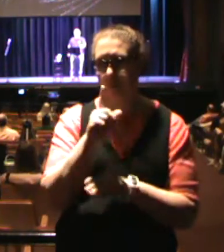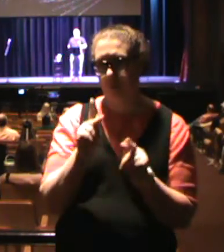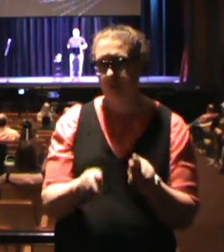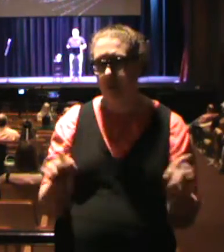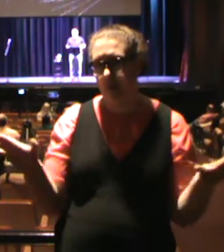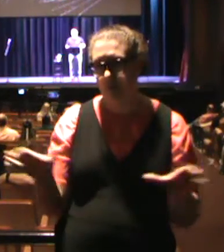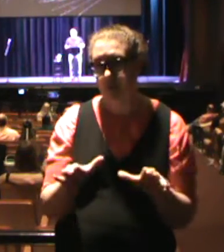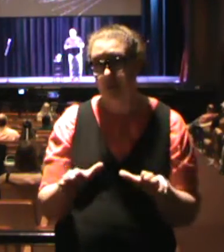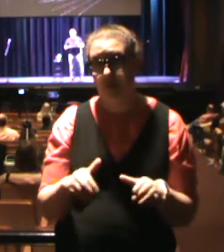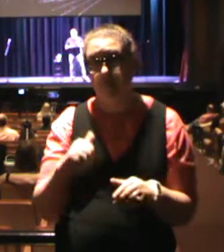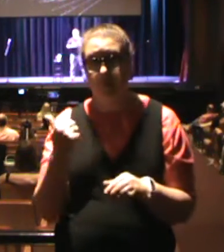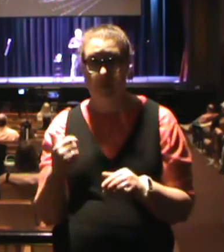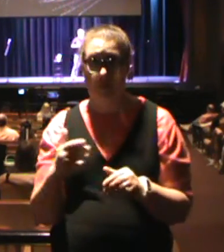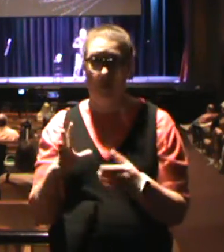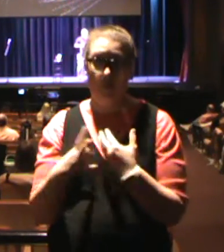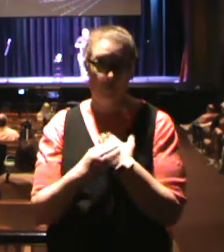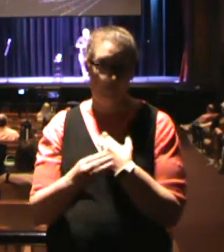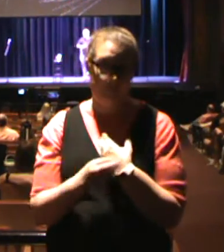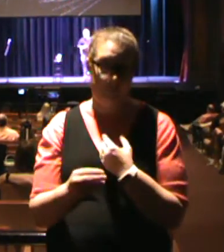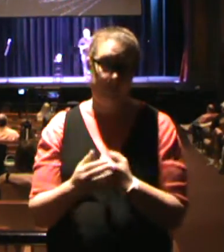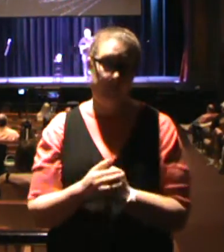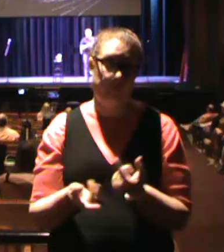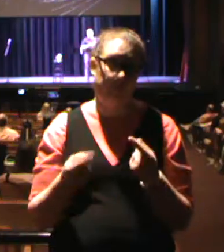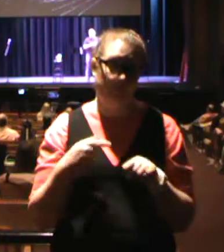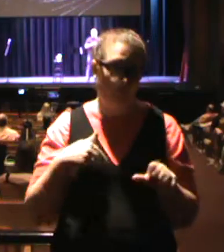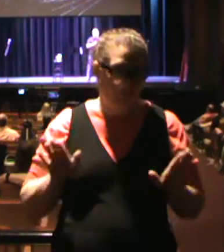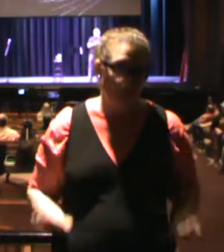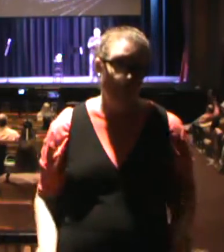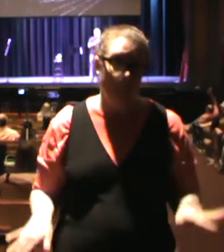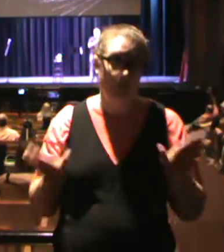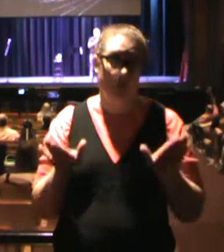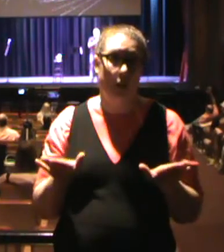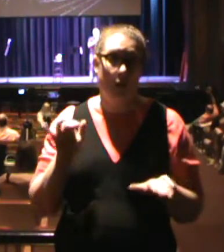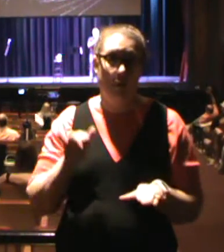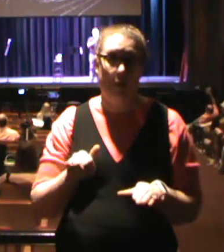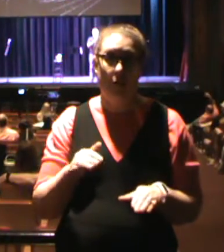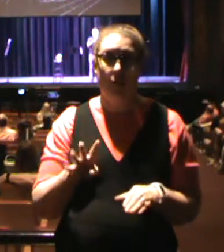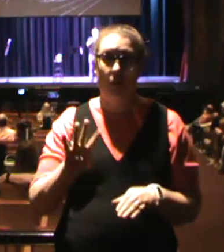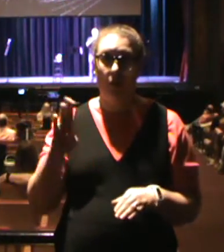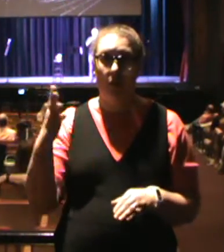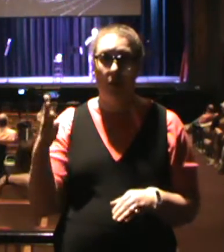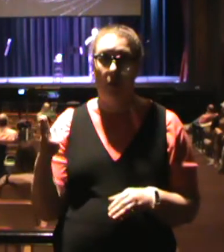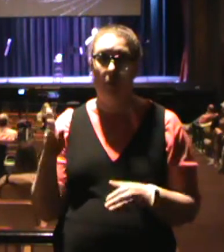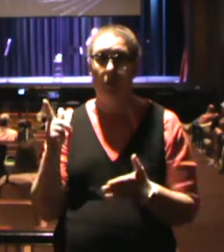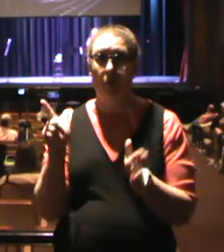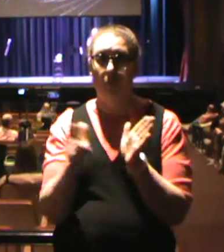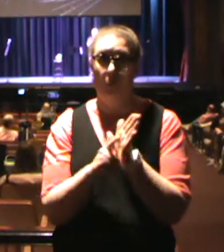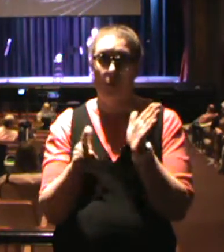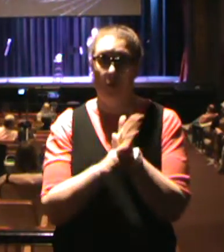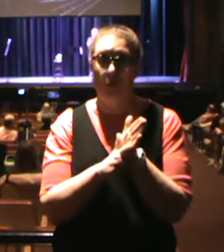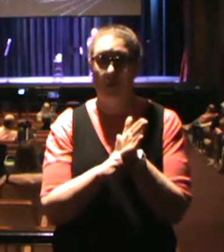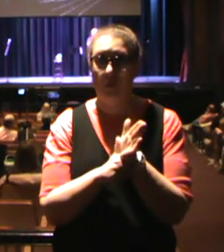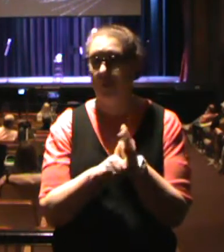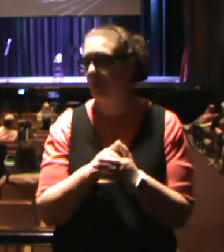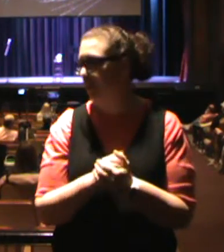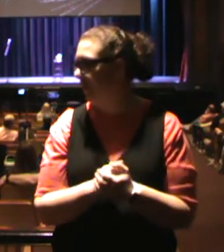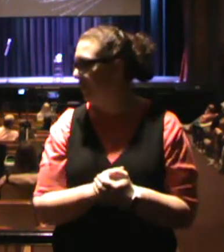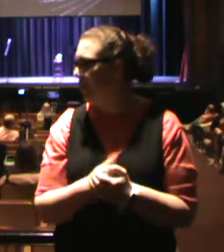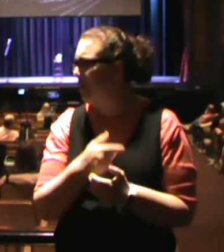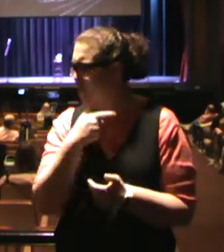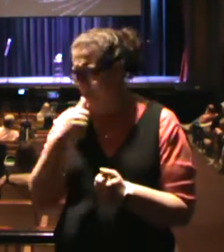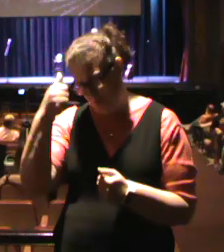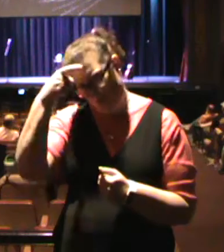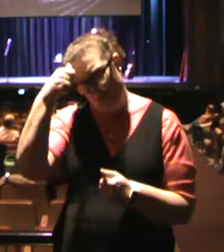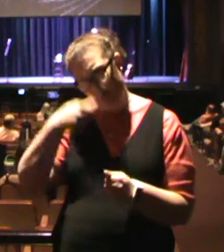When I was coming up, there was this thing called the Blue Law. Who remembers the Blue Law? Okay. There was, you can always tell the old folks in here, right?